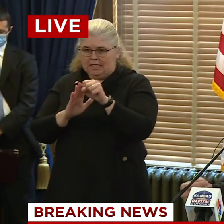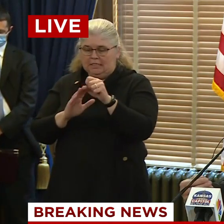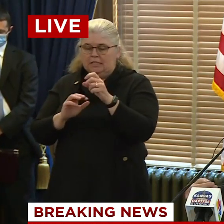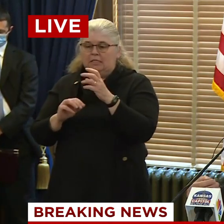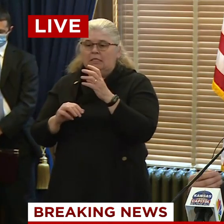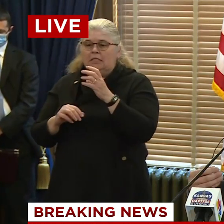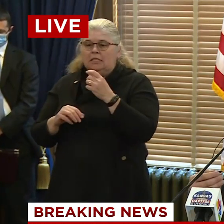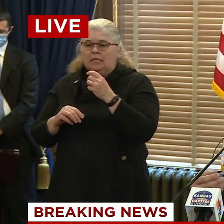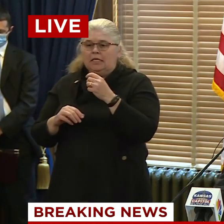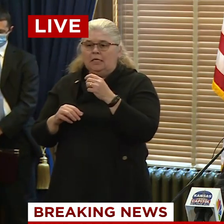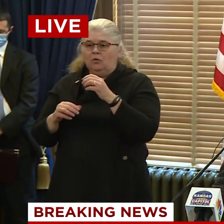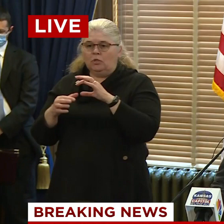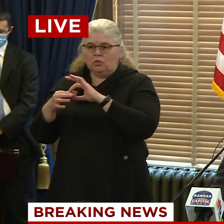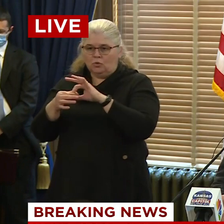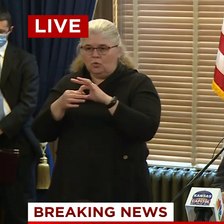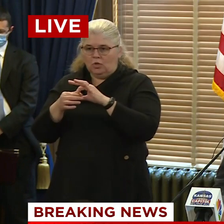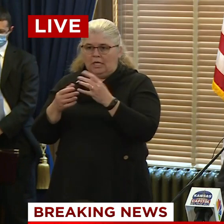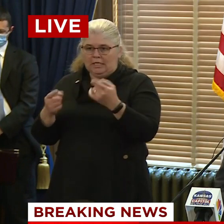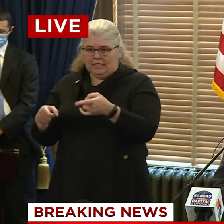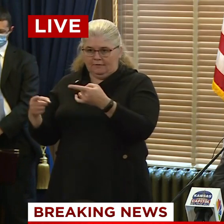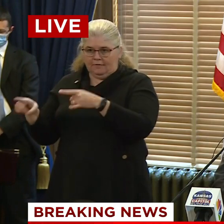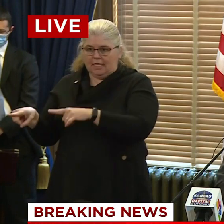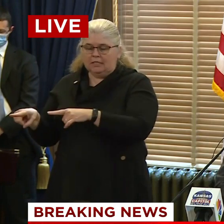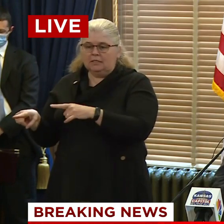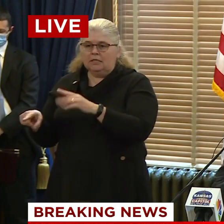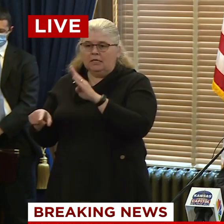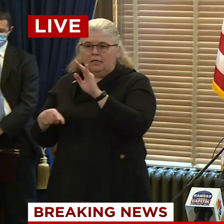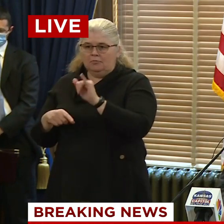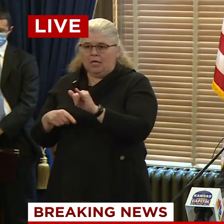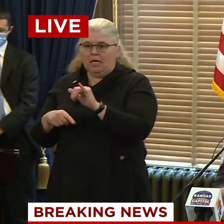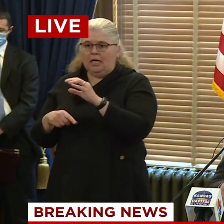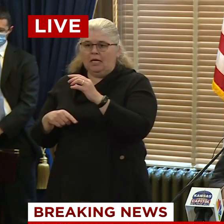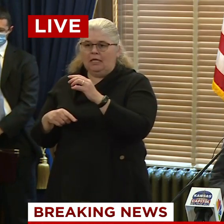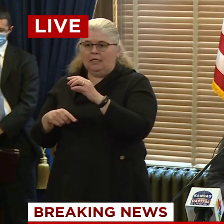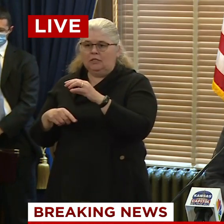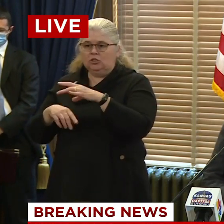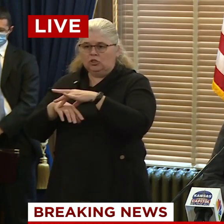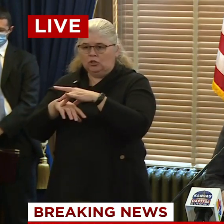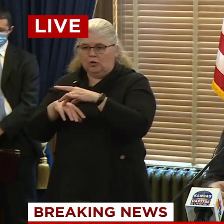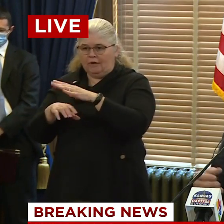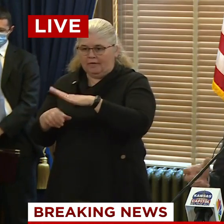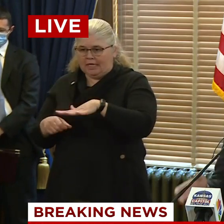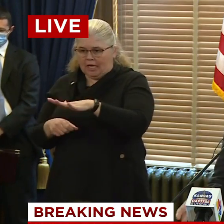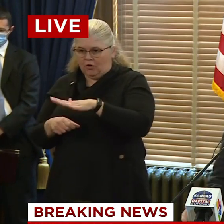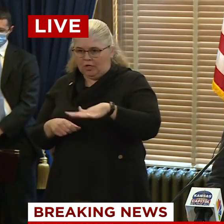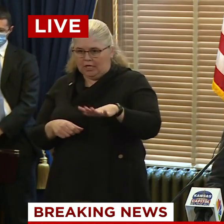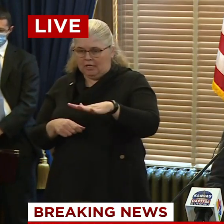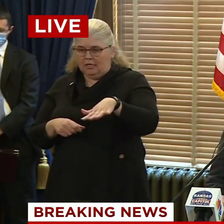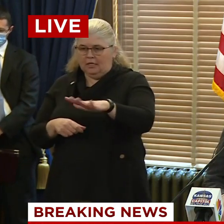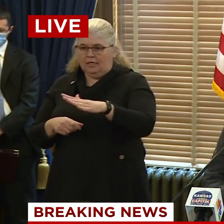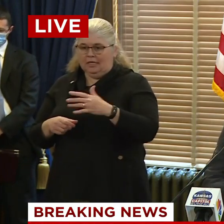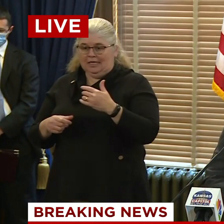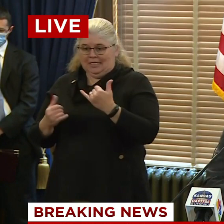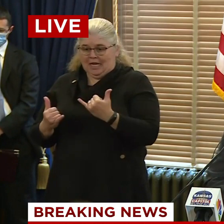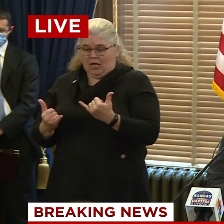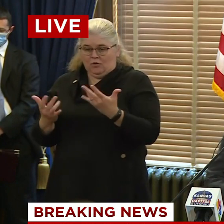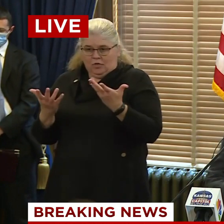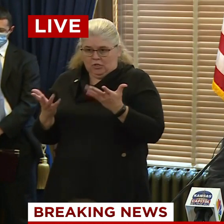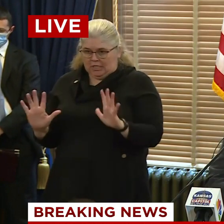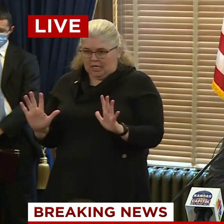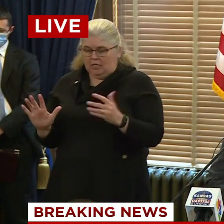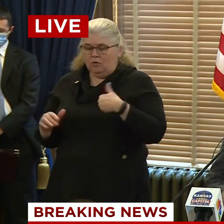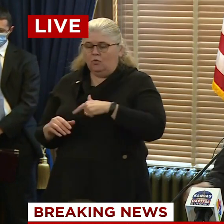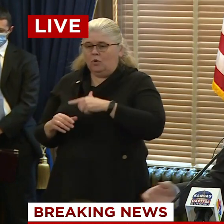And so it was a coordinated event by geographic area. Those have now ended. We're